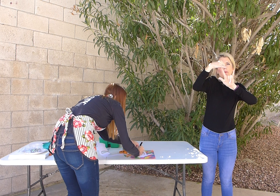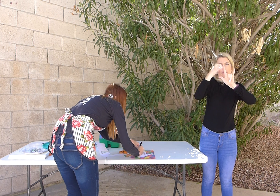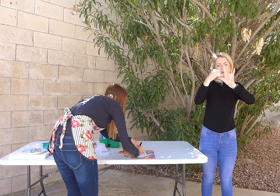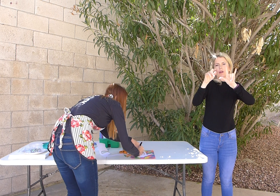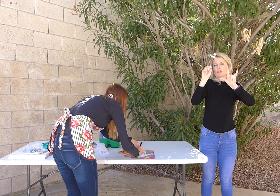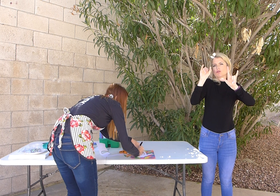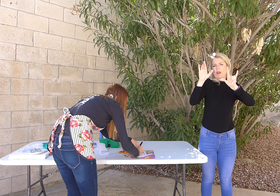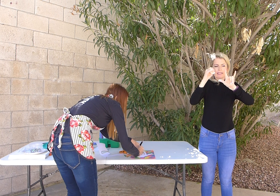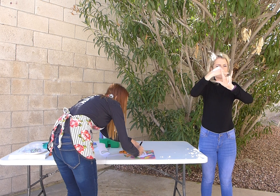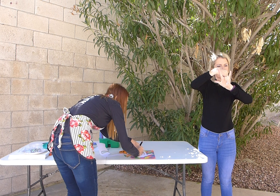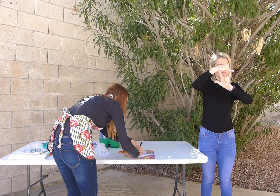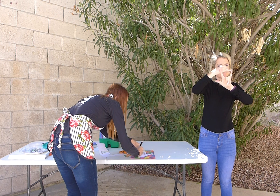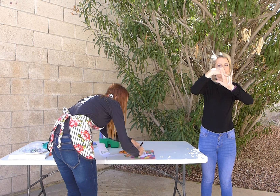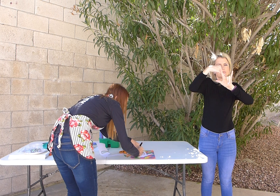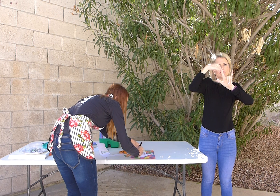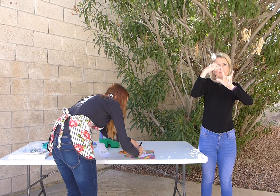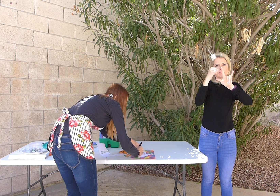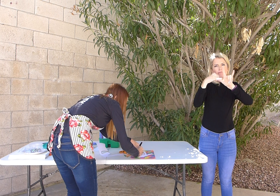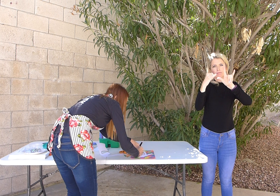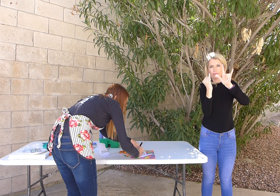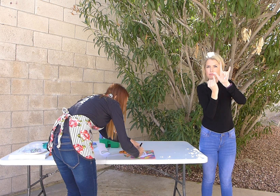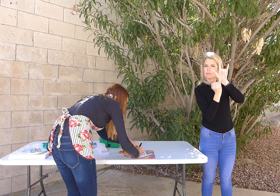Line up around the pinky here.